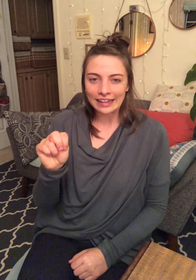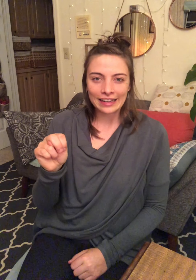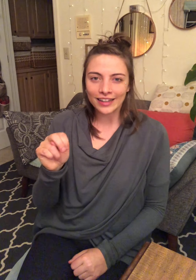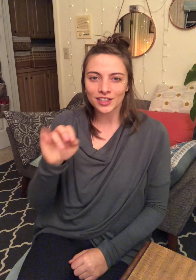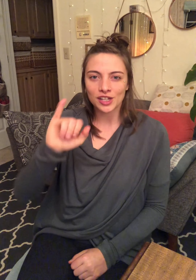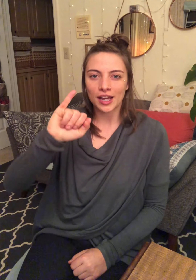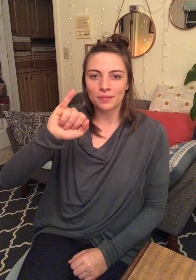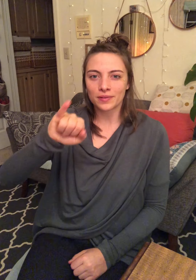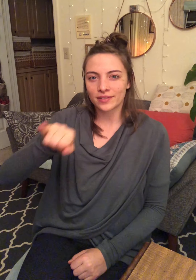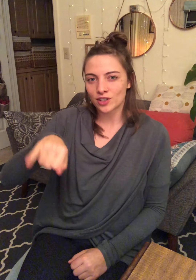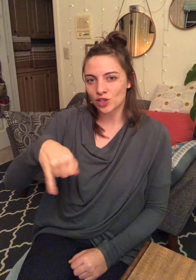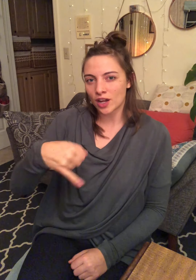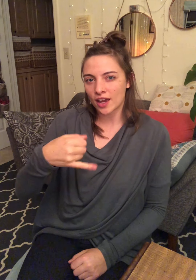infinity shape. Jan.